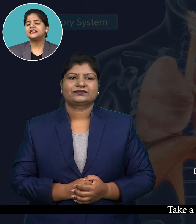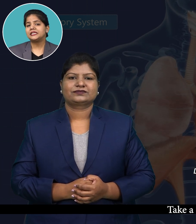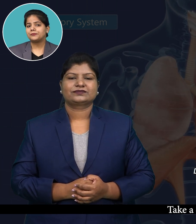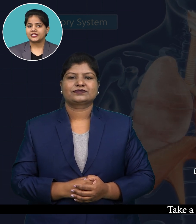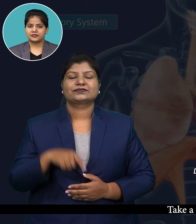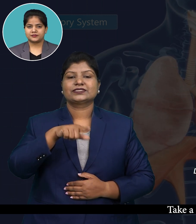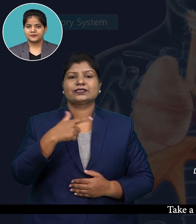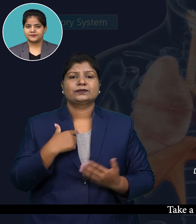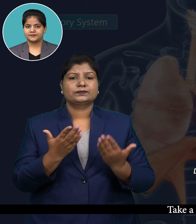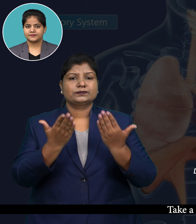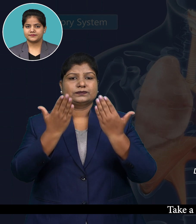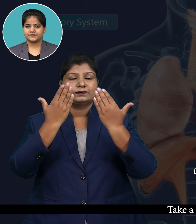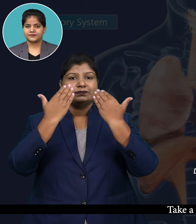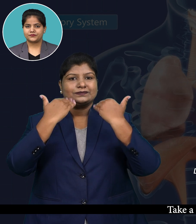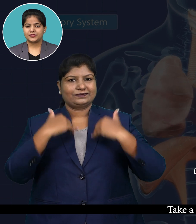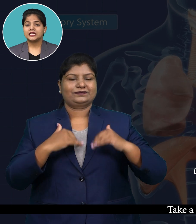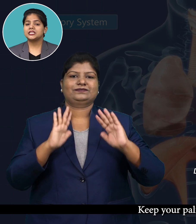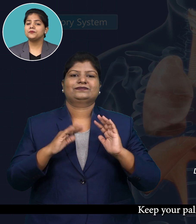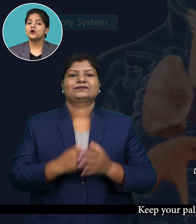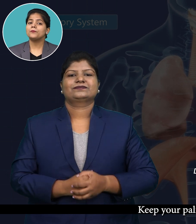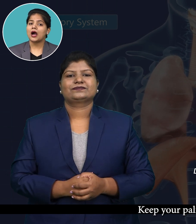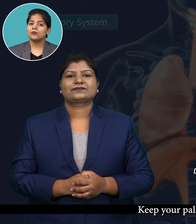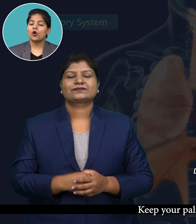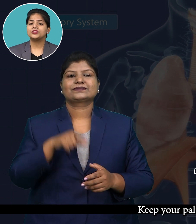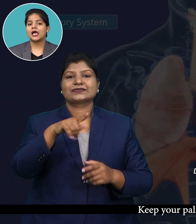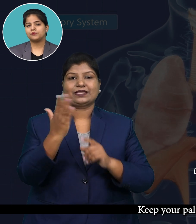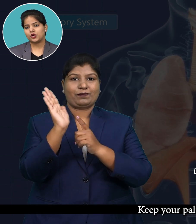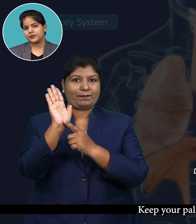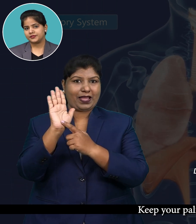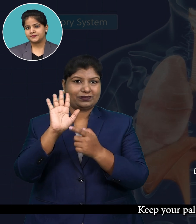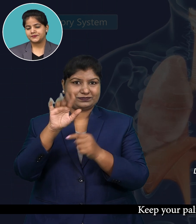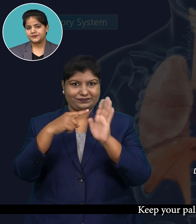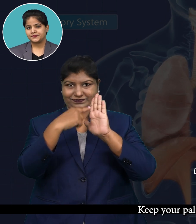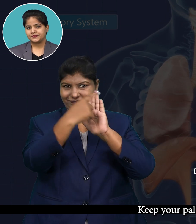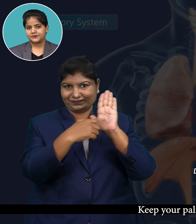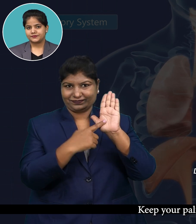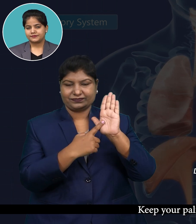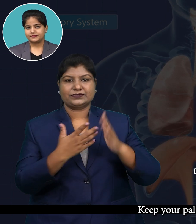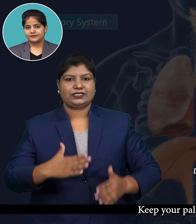Take a deep breath. Keep your palm on the abdomen